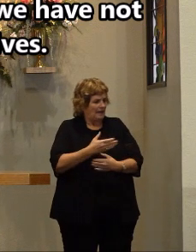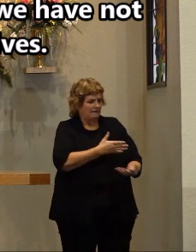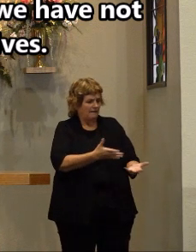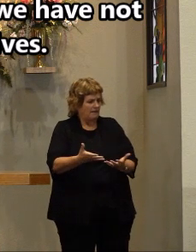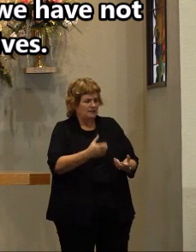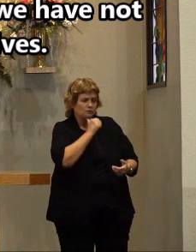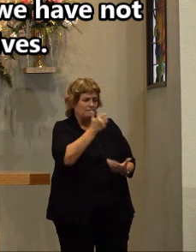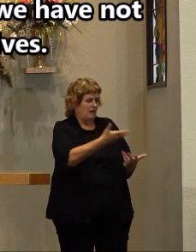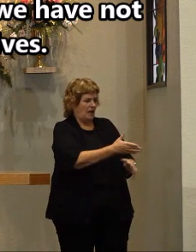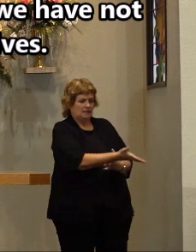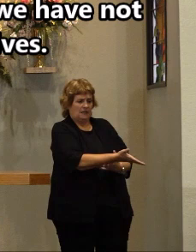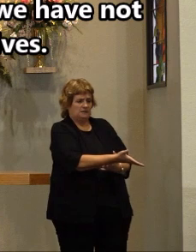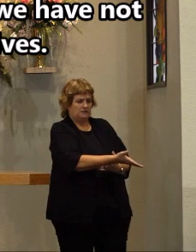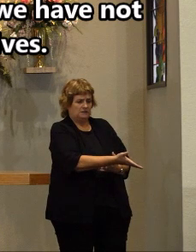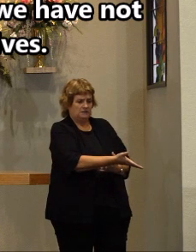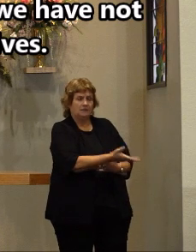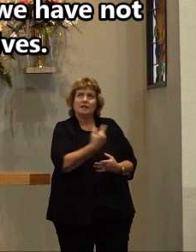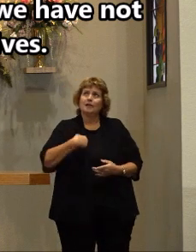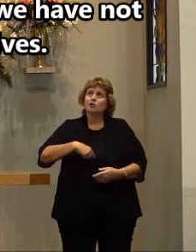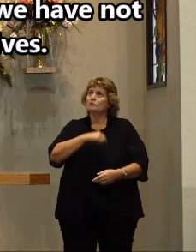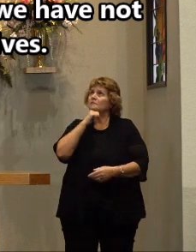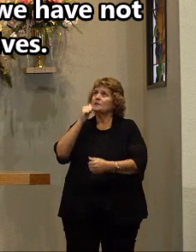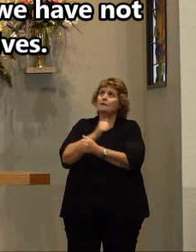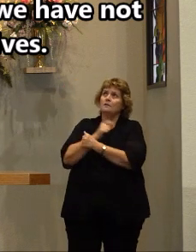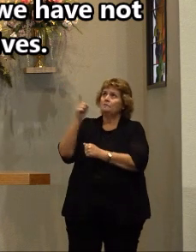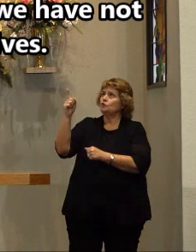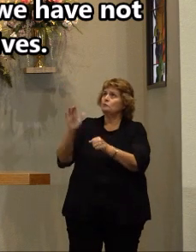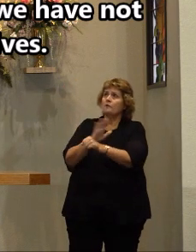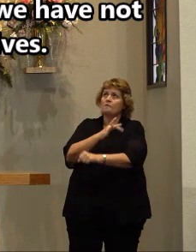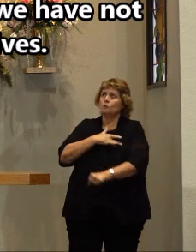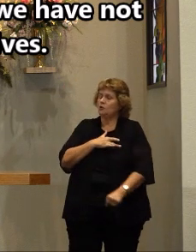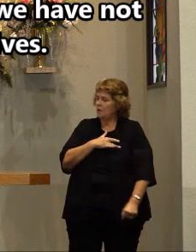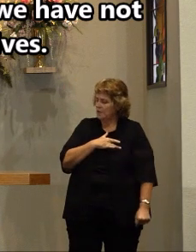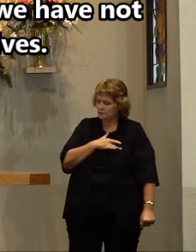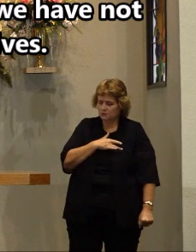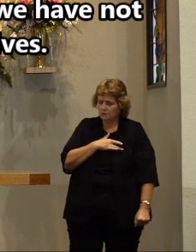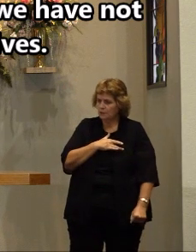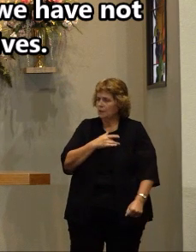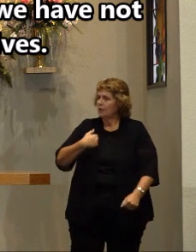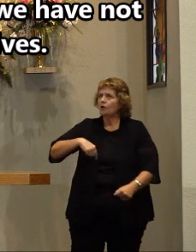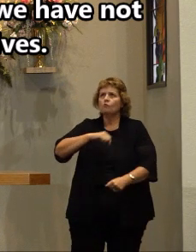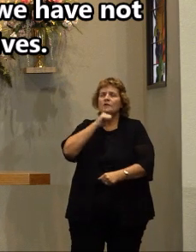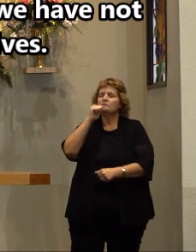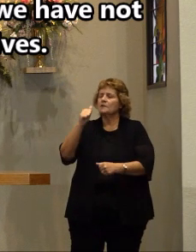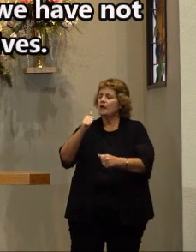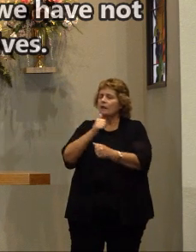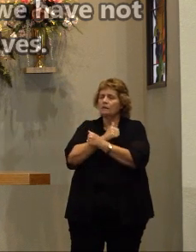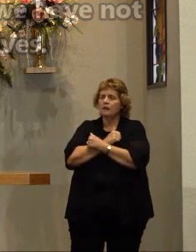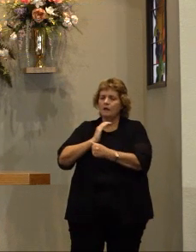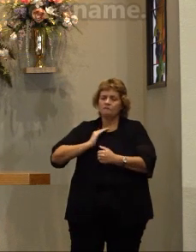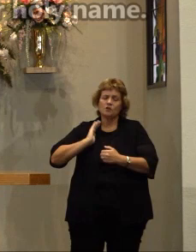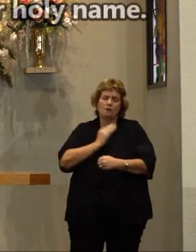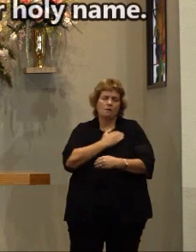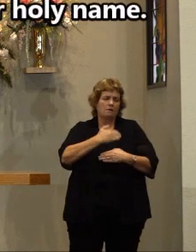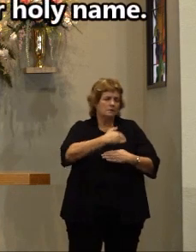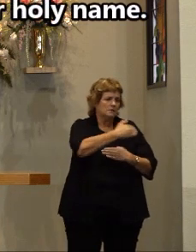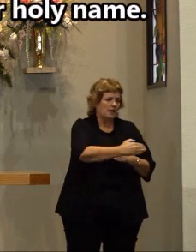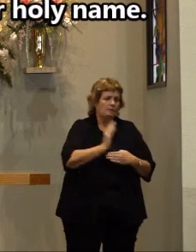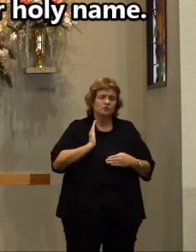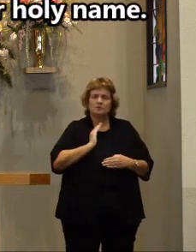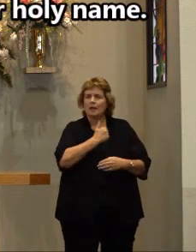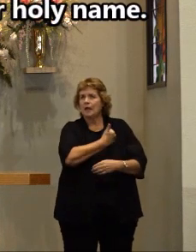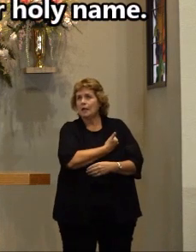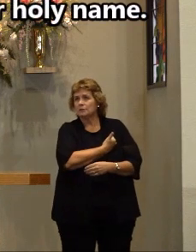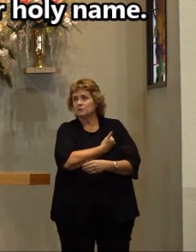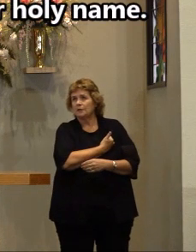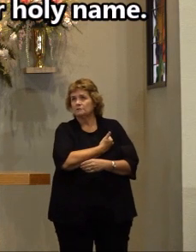undone. We have not loved you with our whole heart. We have not loved our neighbors as ourselves. We